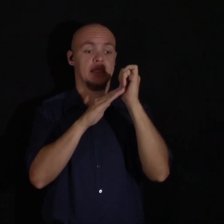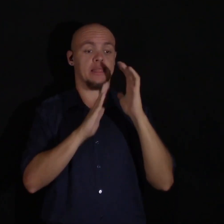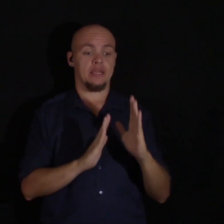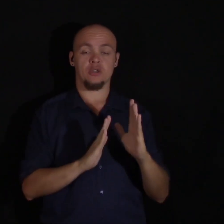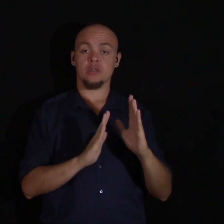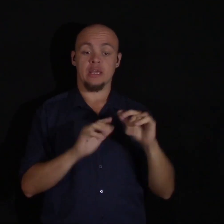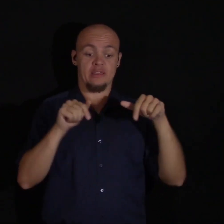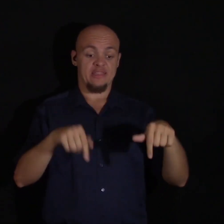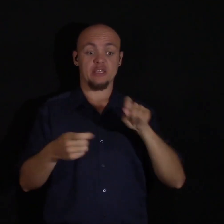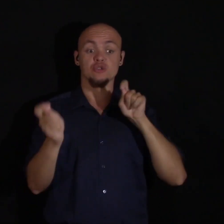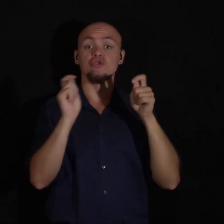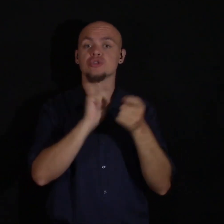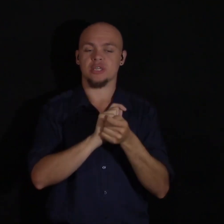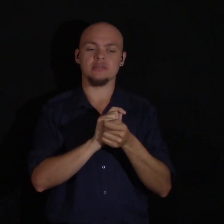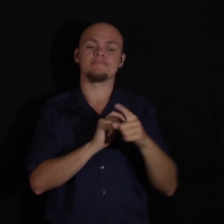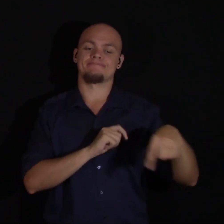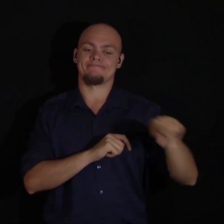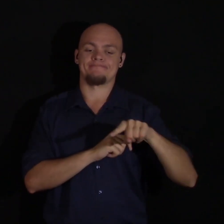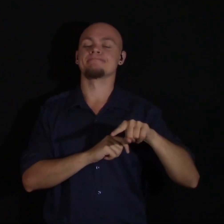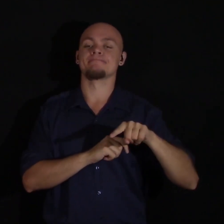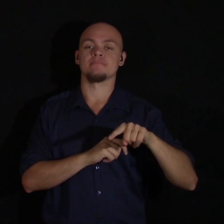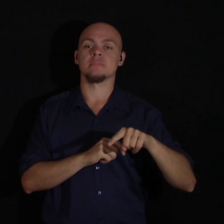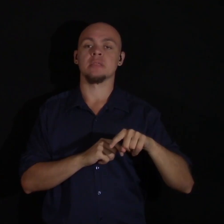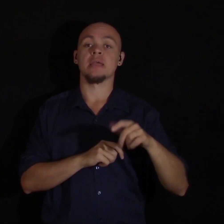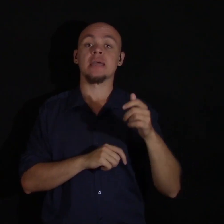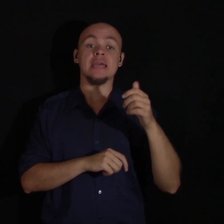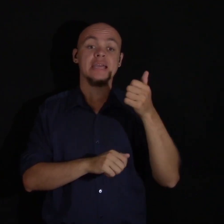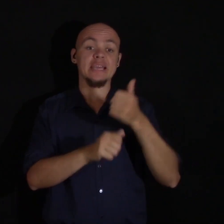change this. And remember, every